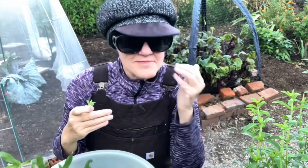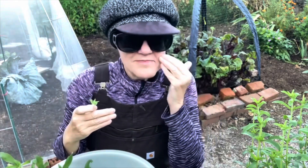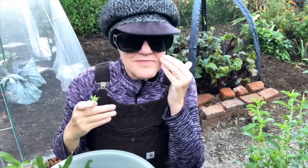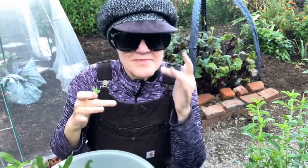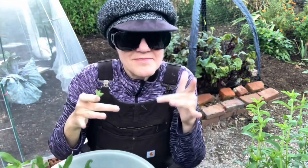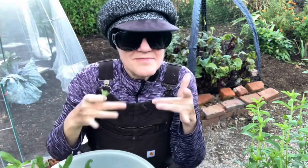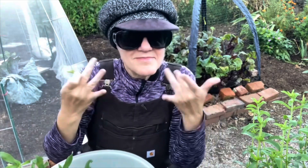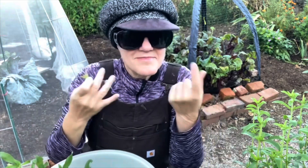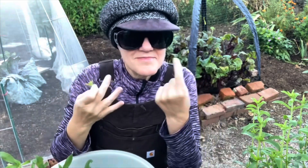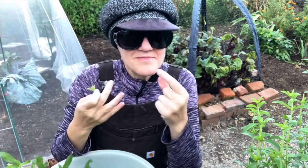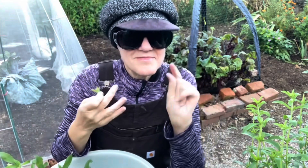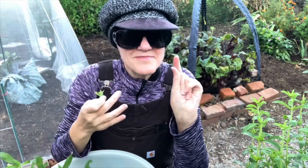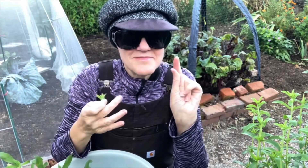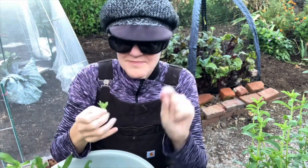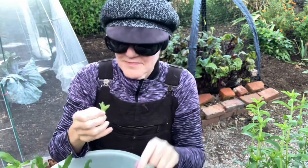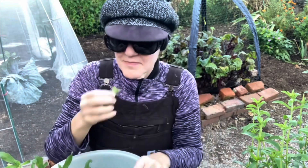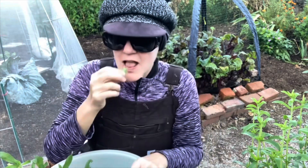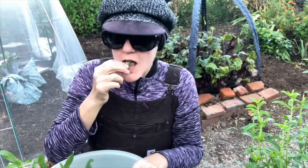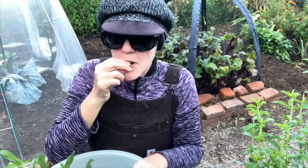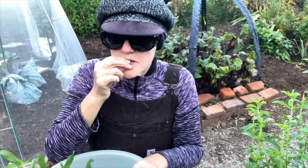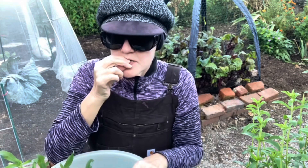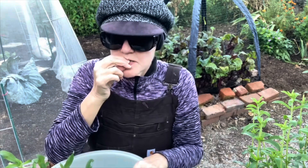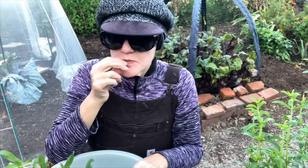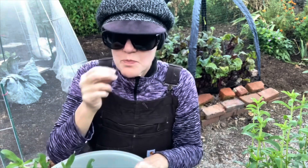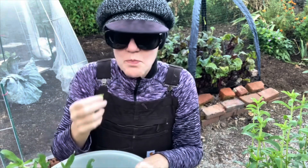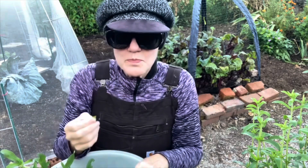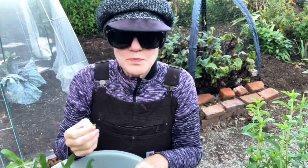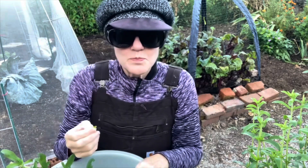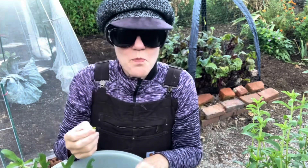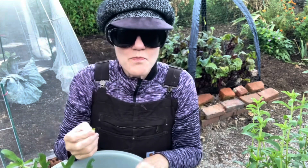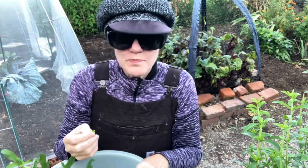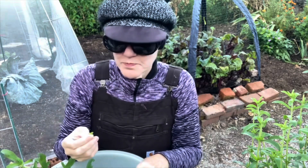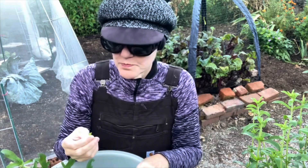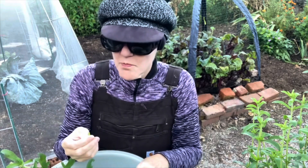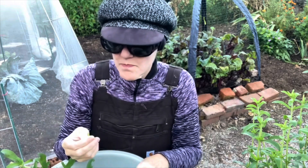tender, light green parts.